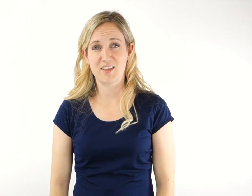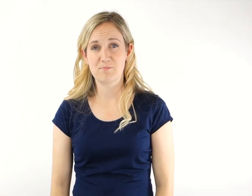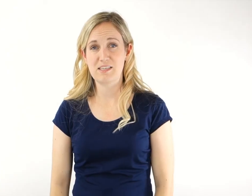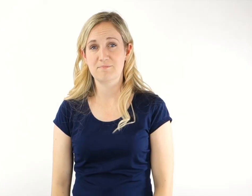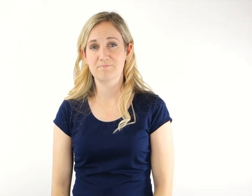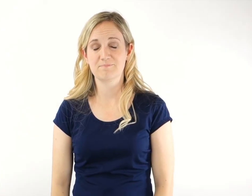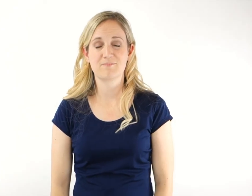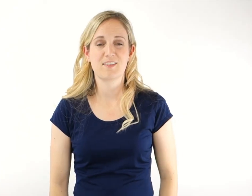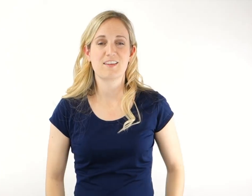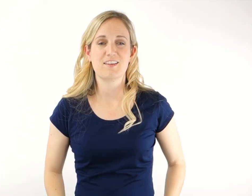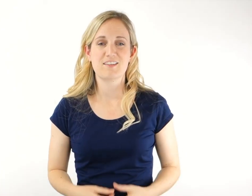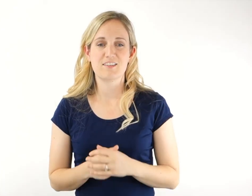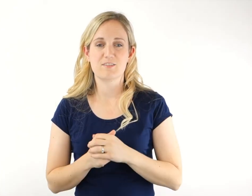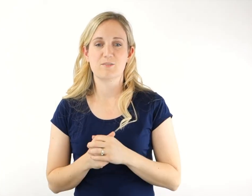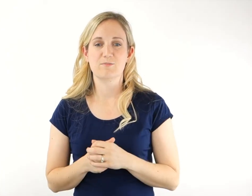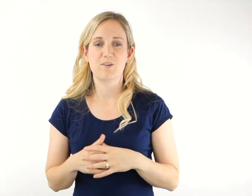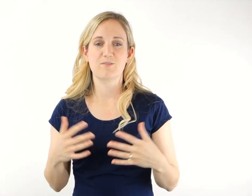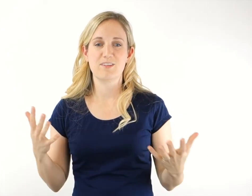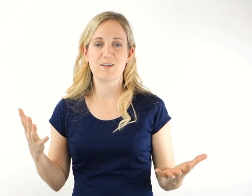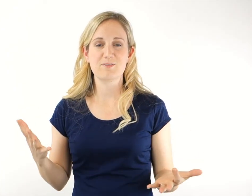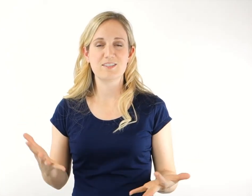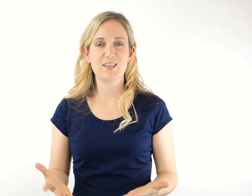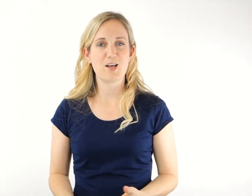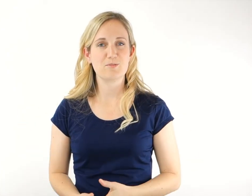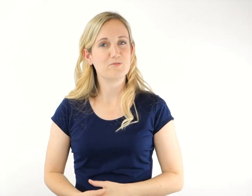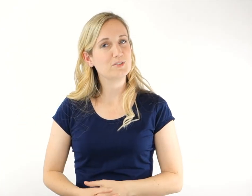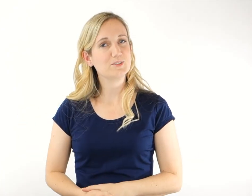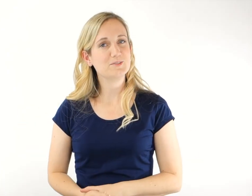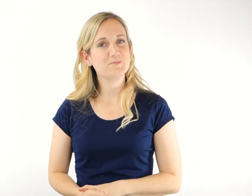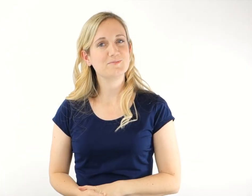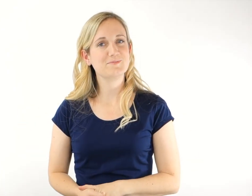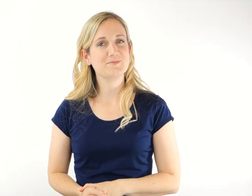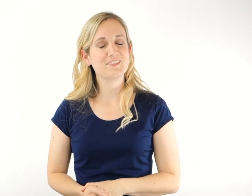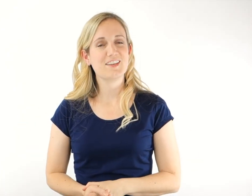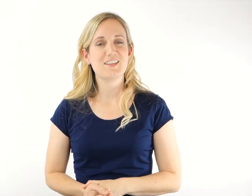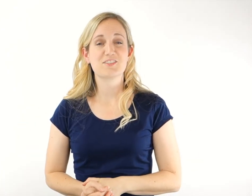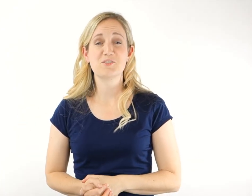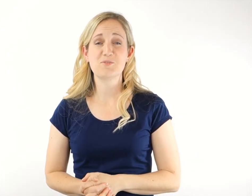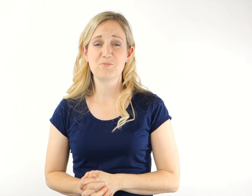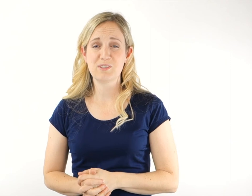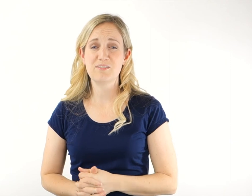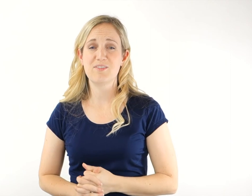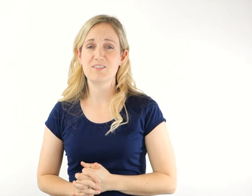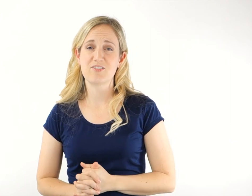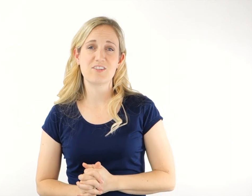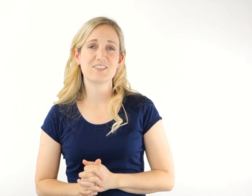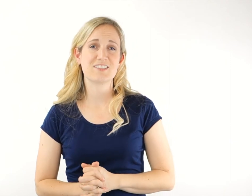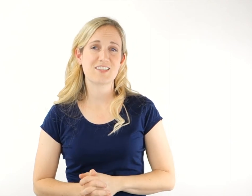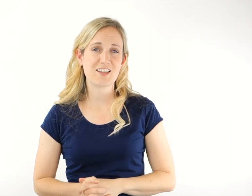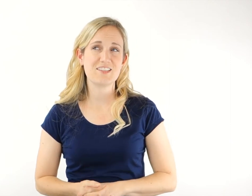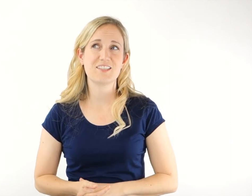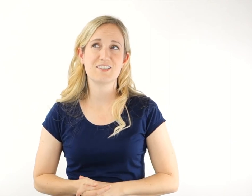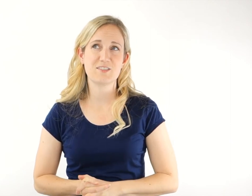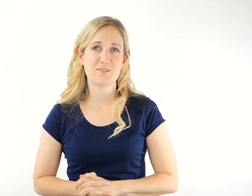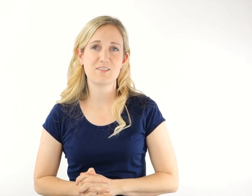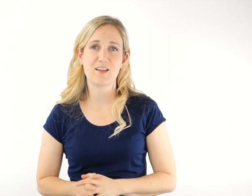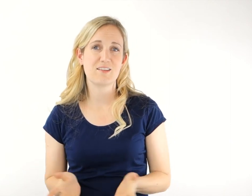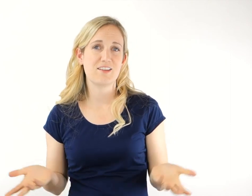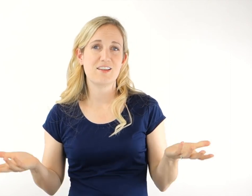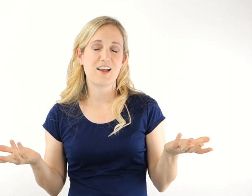and me. So, hopefully that was helpful. This is a really fun song to sign. I